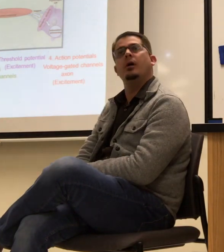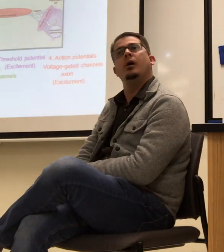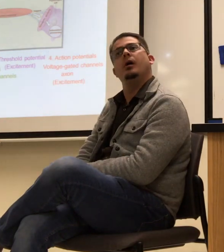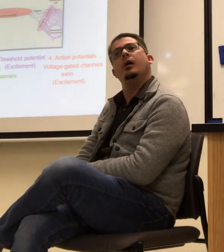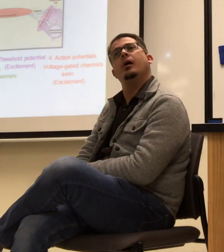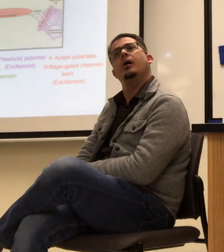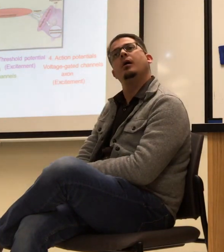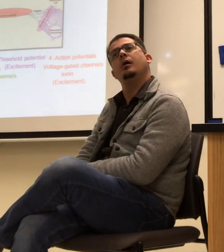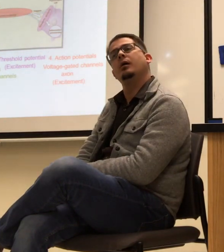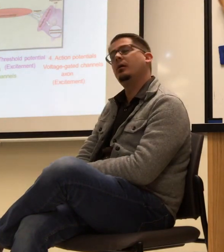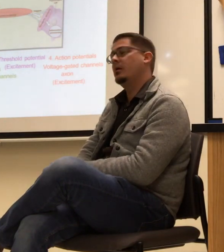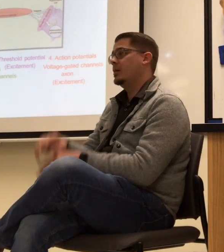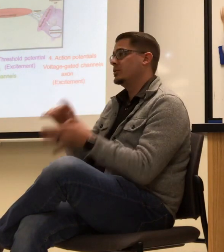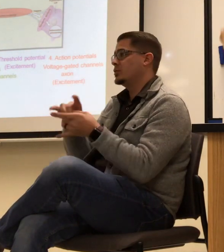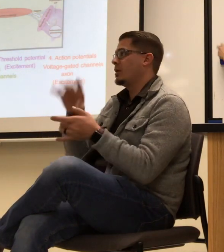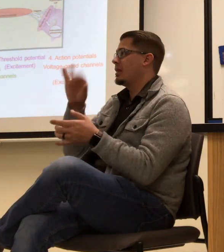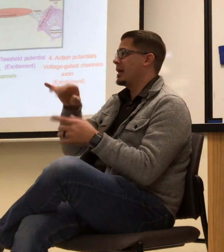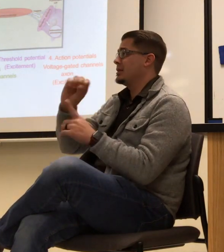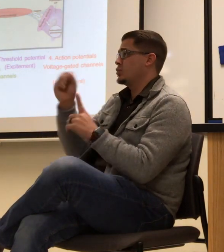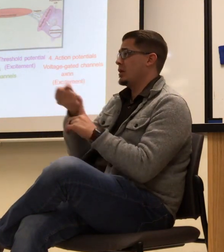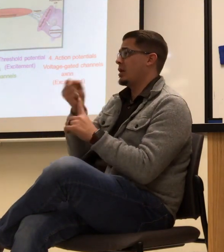the condition of rest